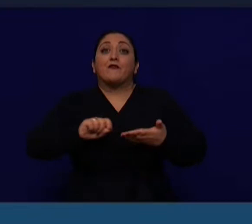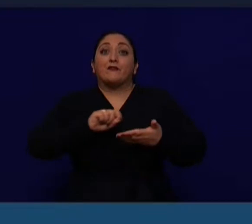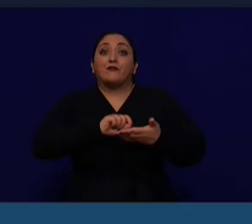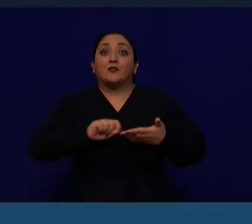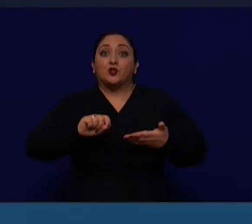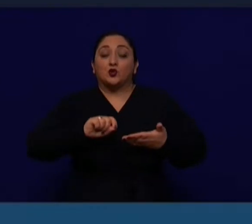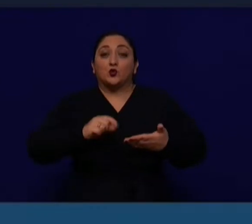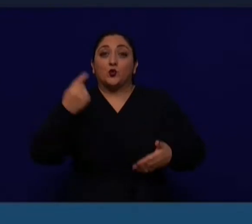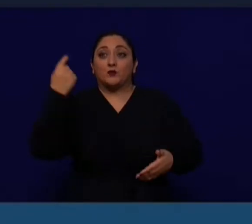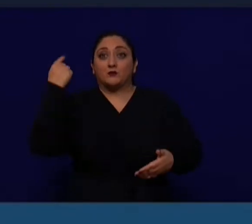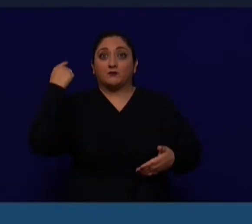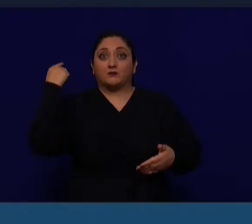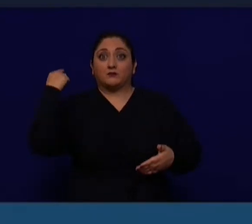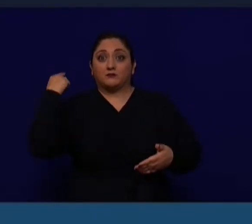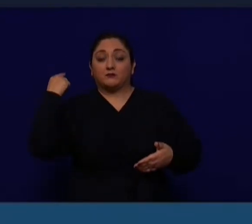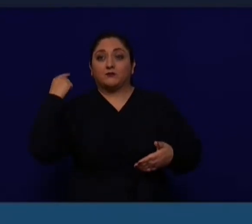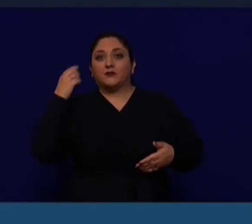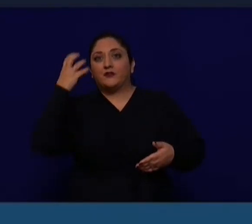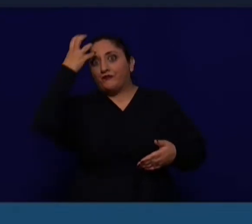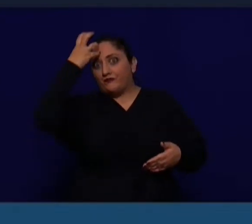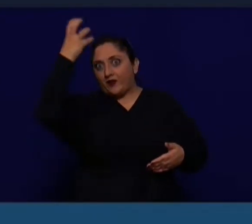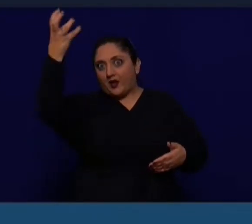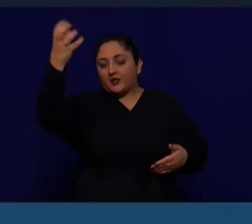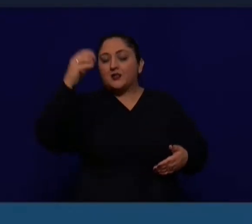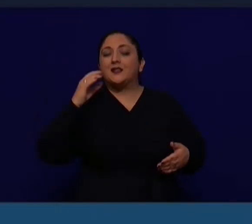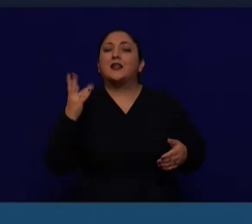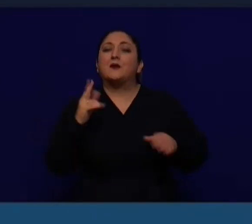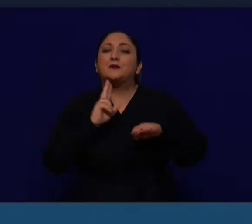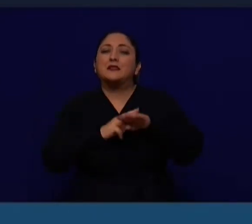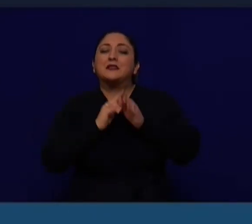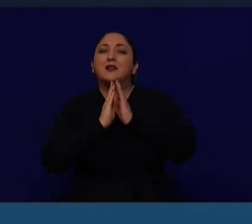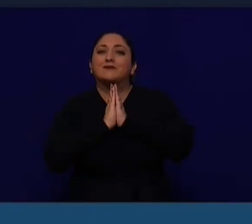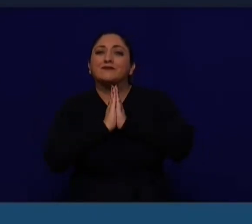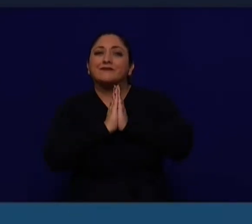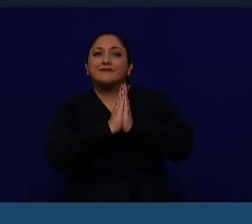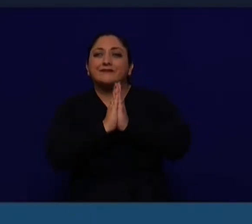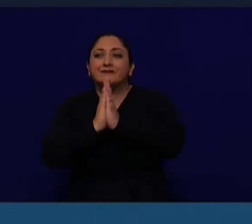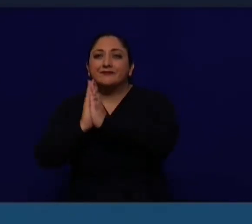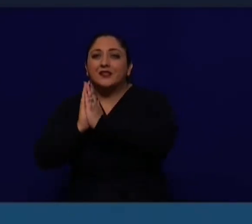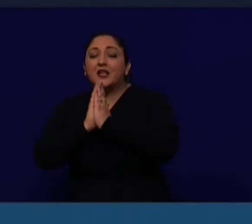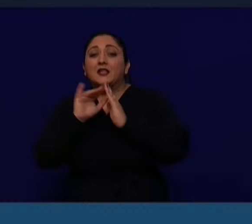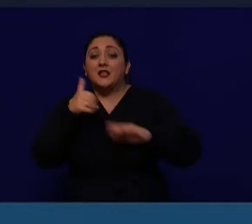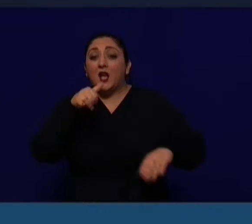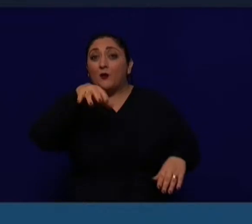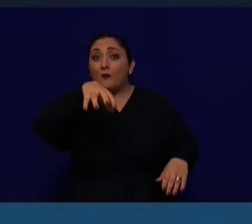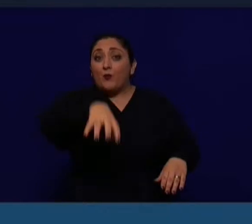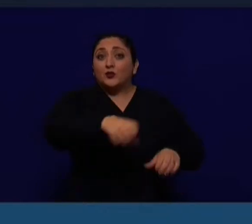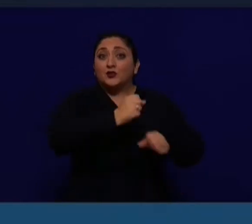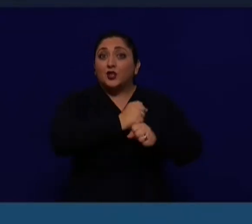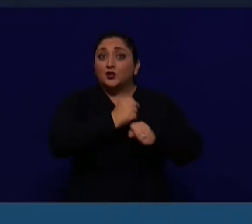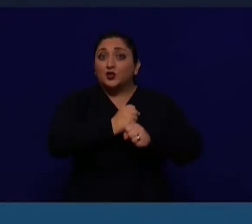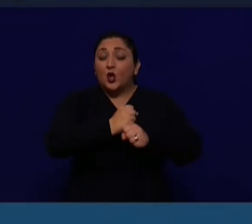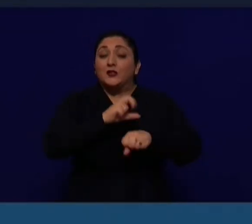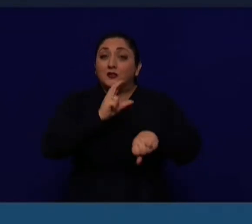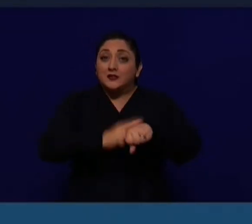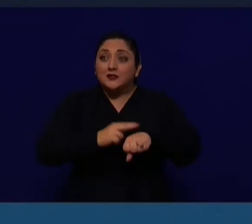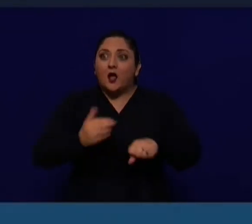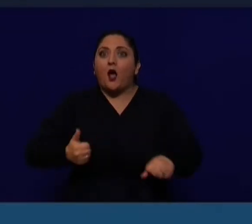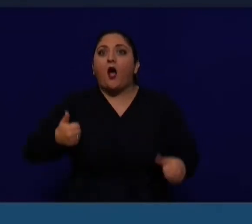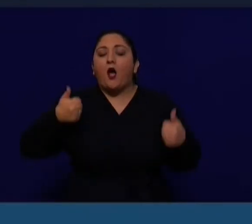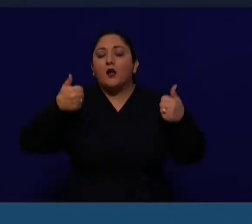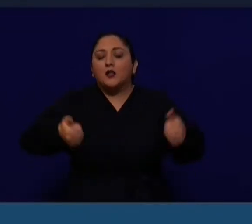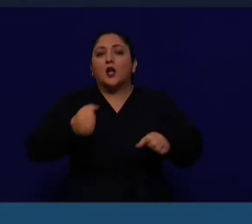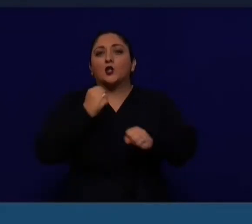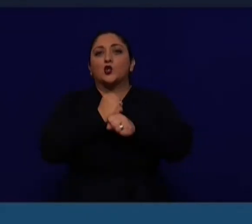Permanent Secretary għall-Gvern biex kemm nistgħu fejn għandek dak il-workplaces li jistgħu jaħdmu